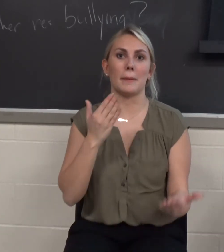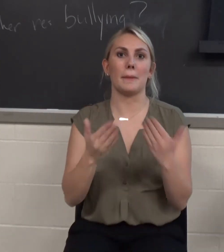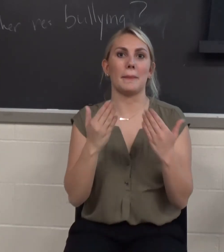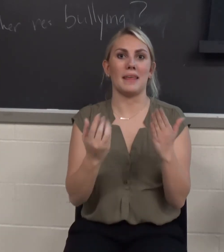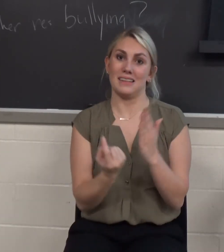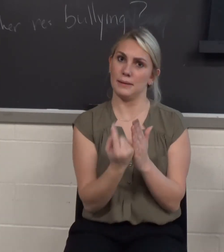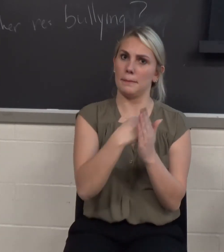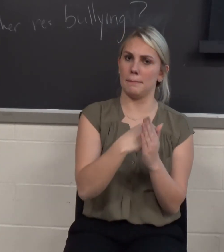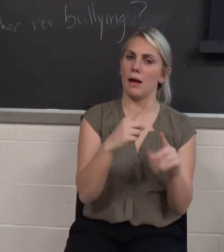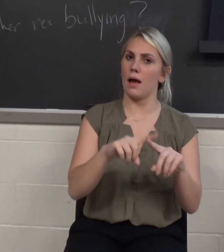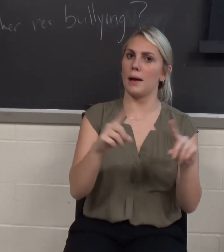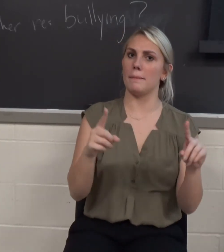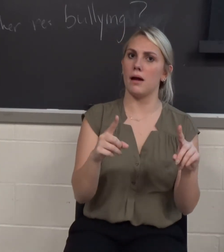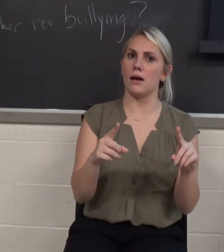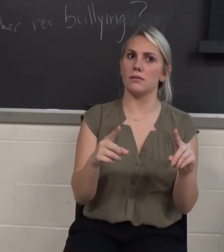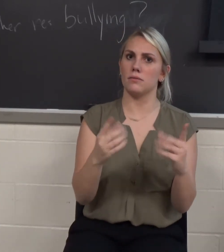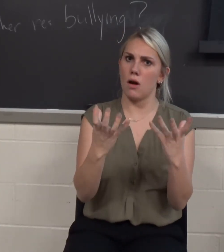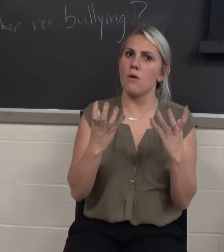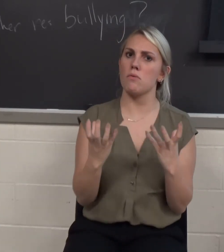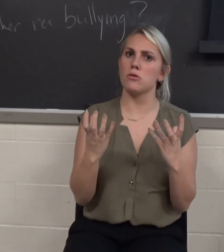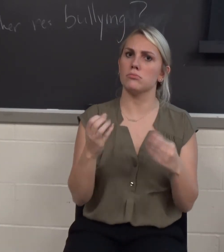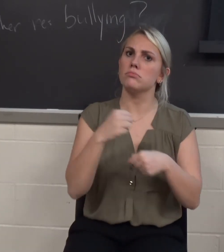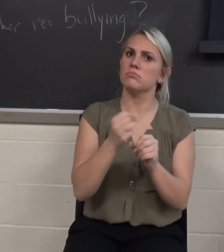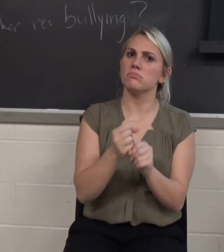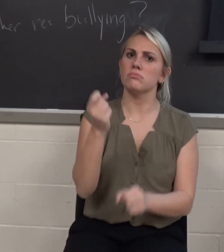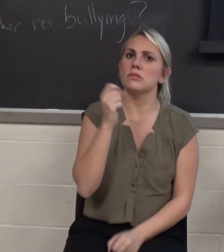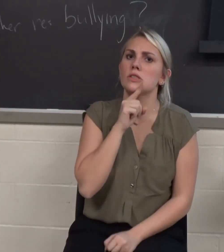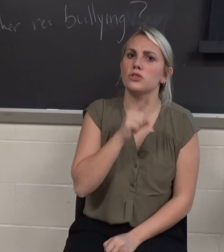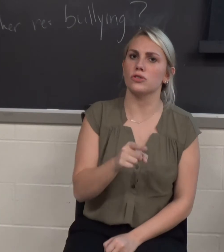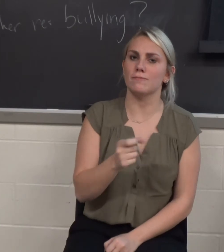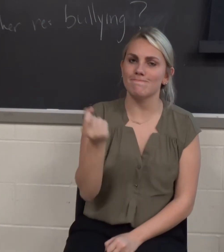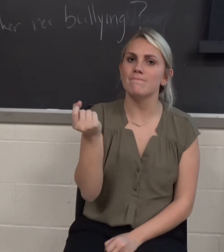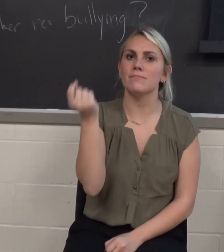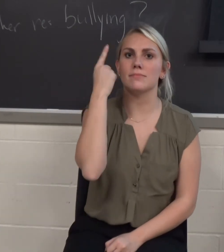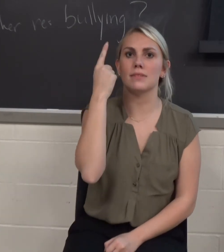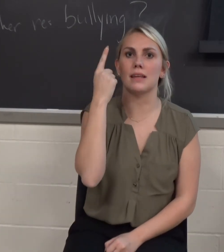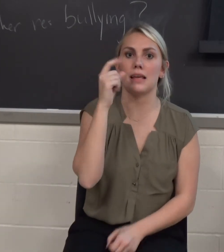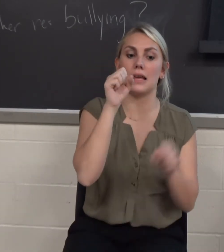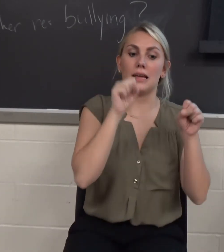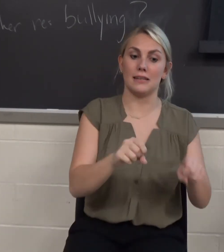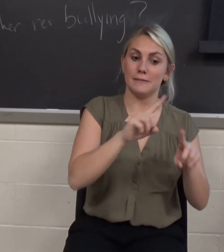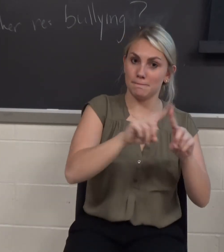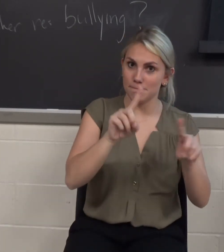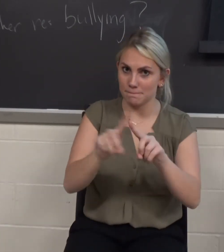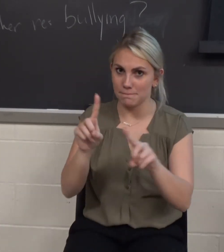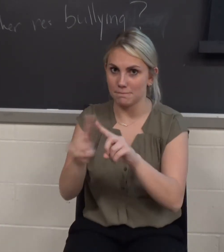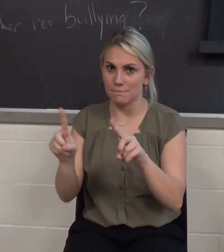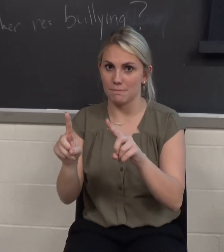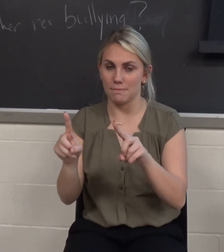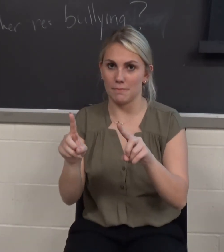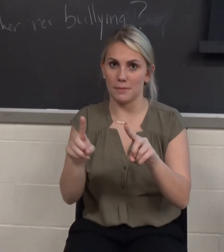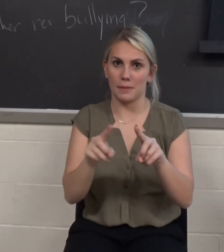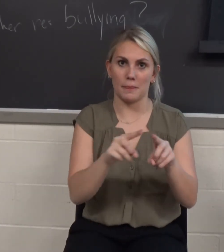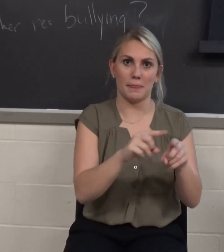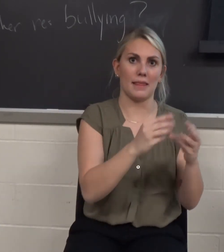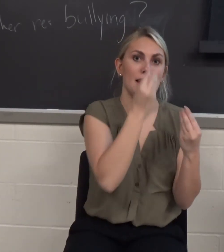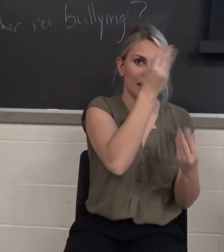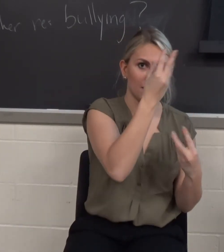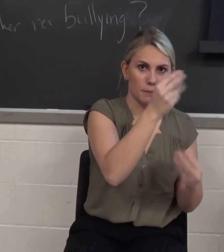I want to make sure that we understand, we can differentiate between what is an informational text and what is a narrative. You can see